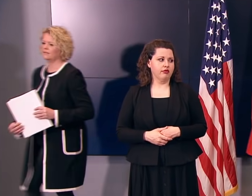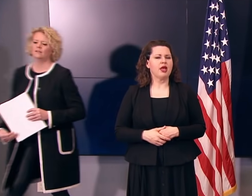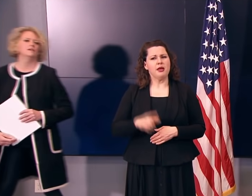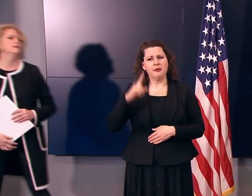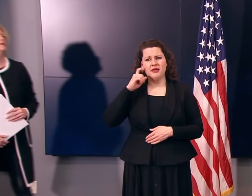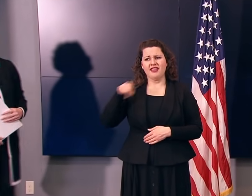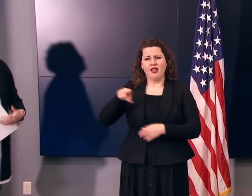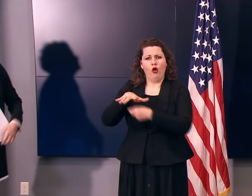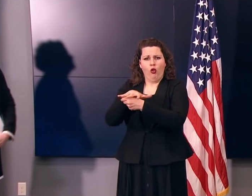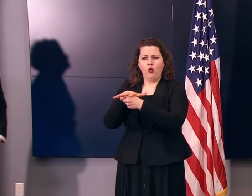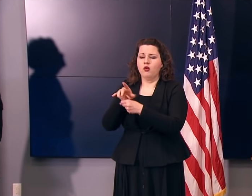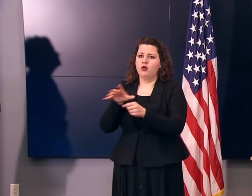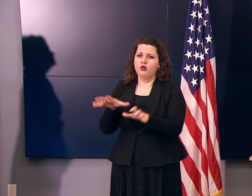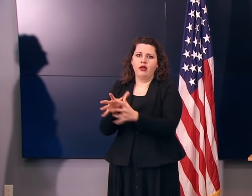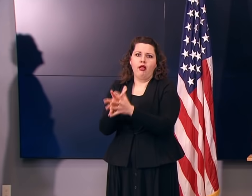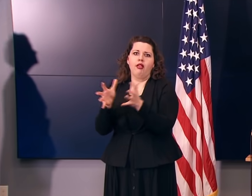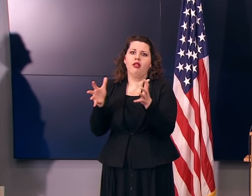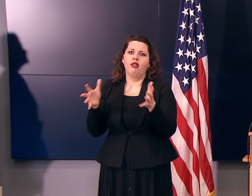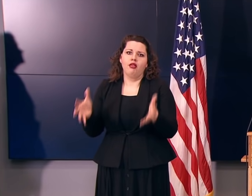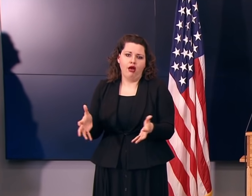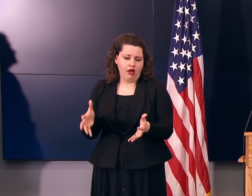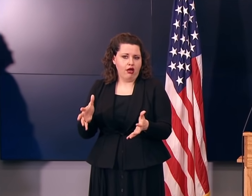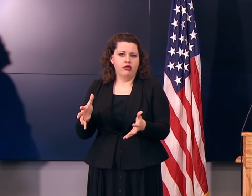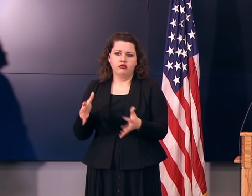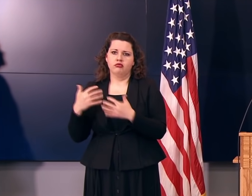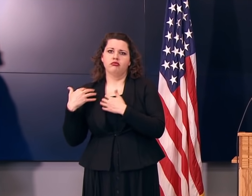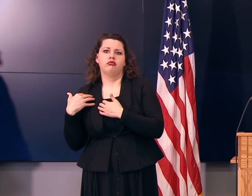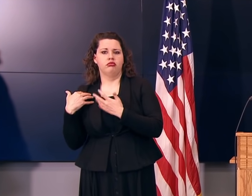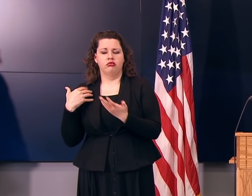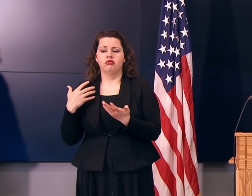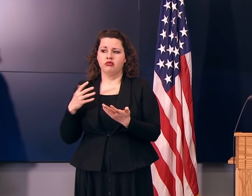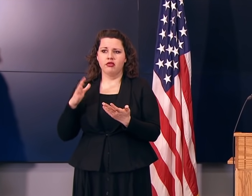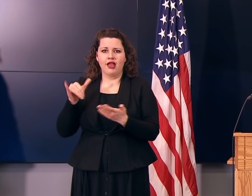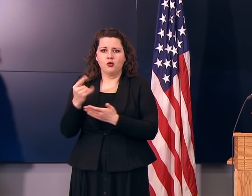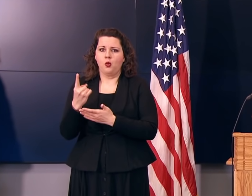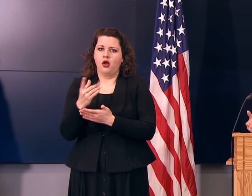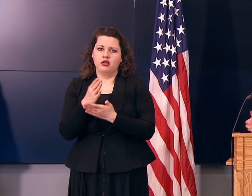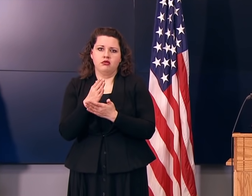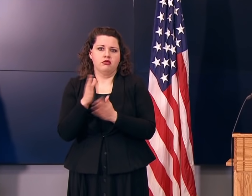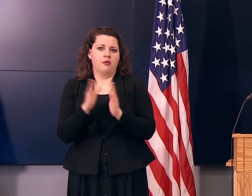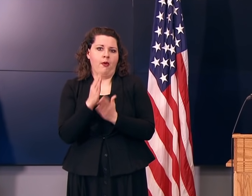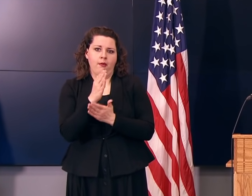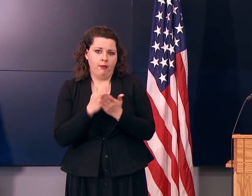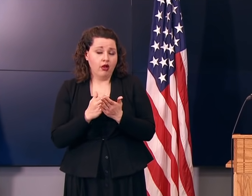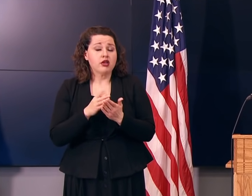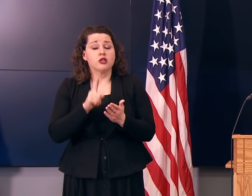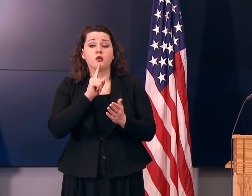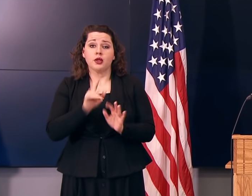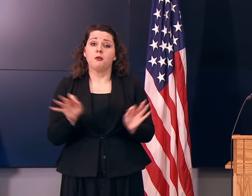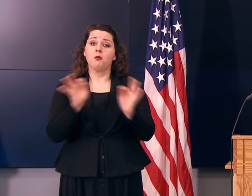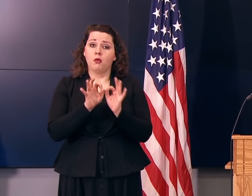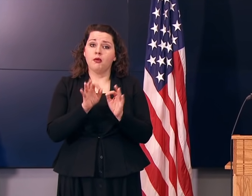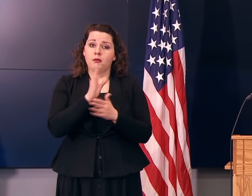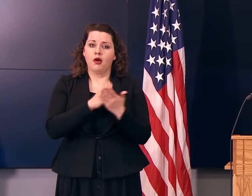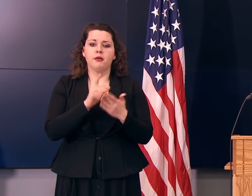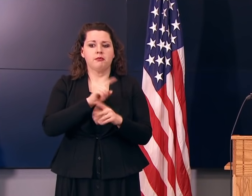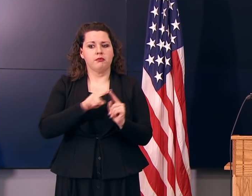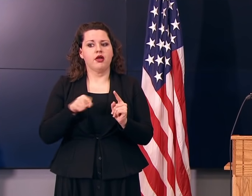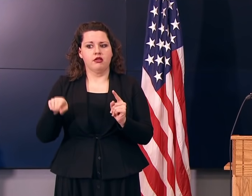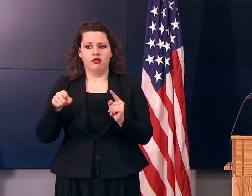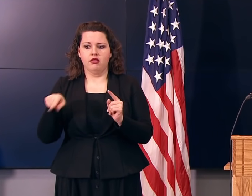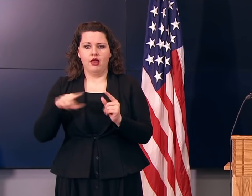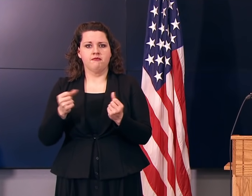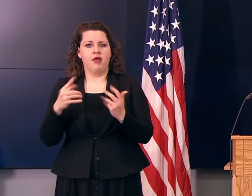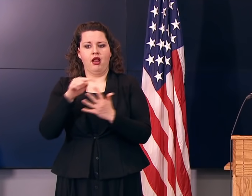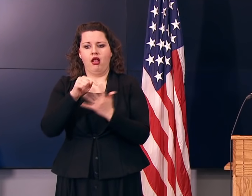Because they're doing so much at the local level. It's not just that. That's a small component, an important one to the many things that we're asking them to